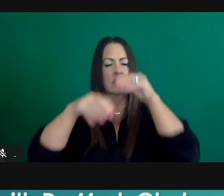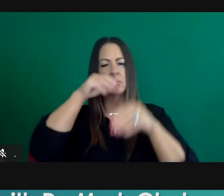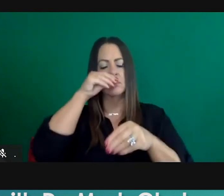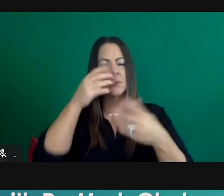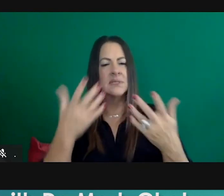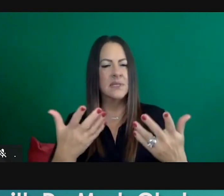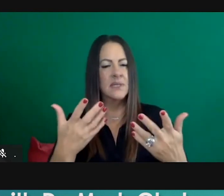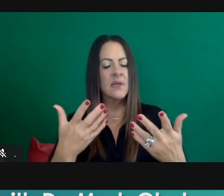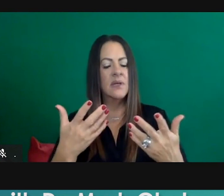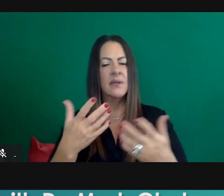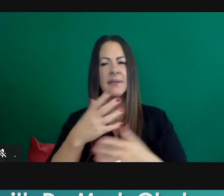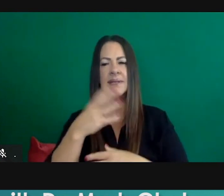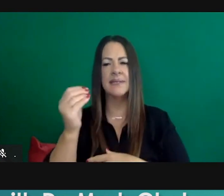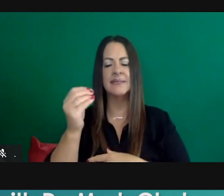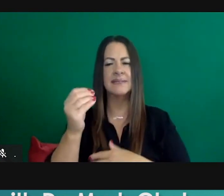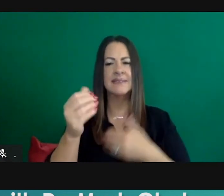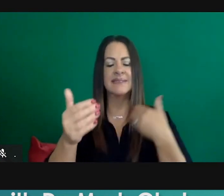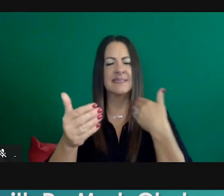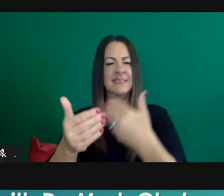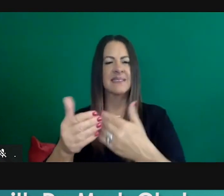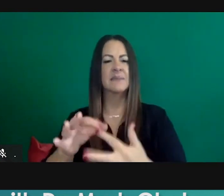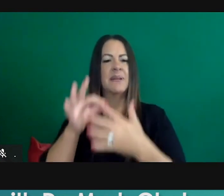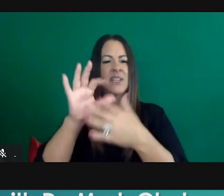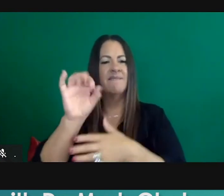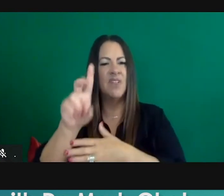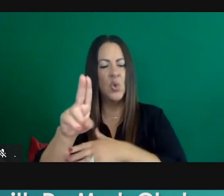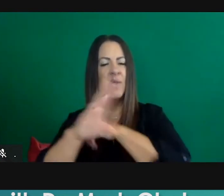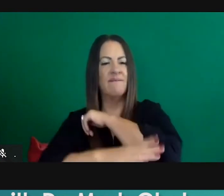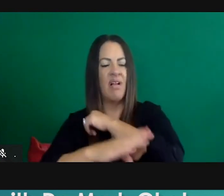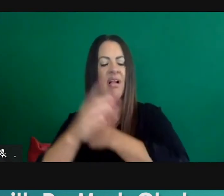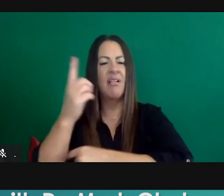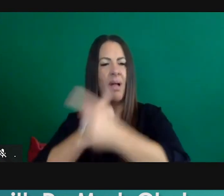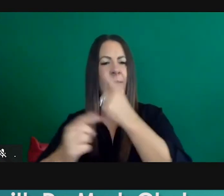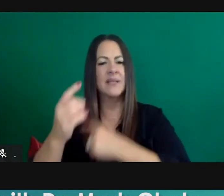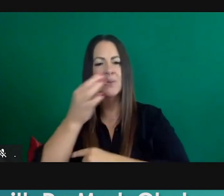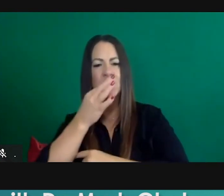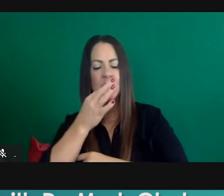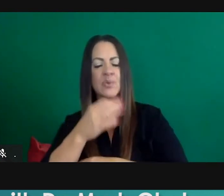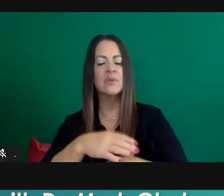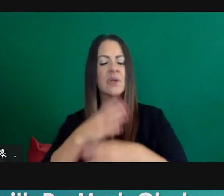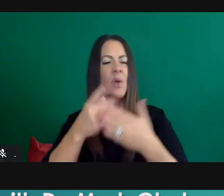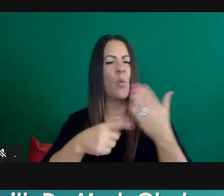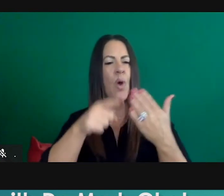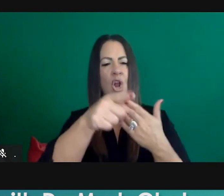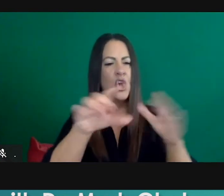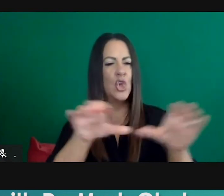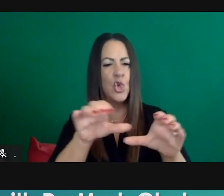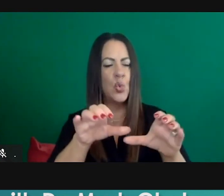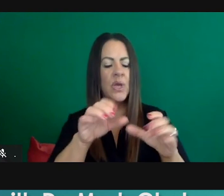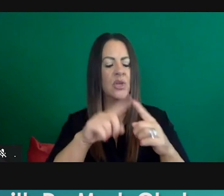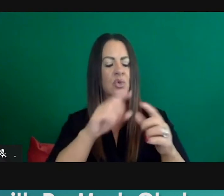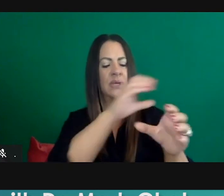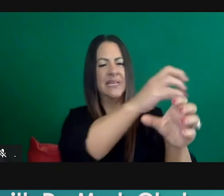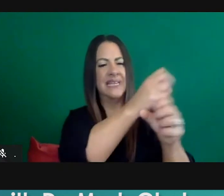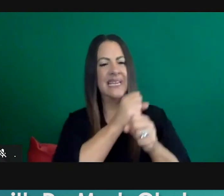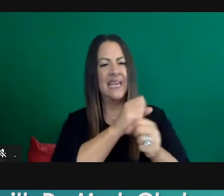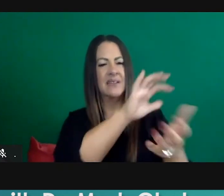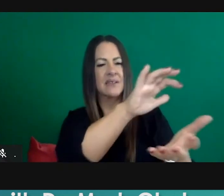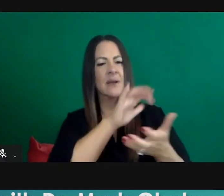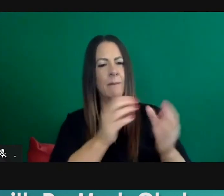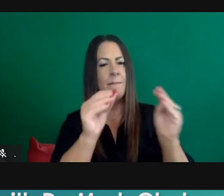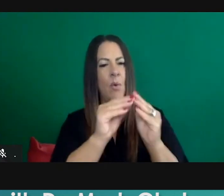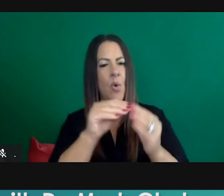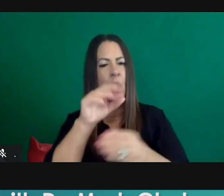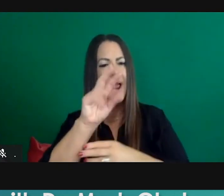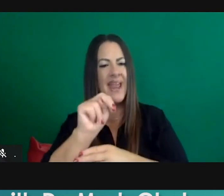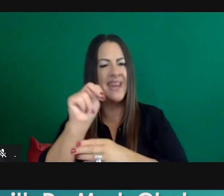PPE front, and if the state has had, what kind of challenges the state's seeing in terms of PPE distribution. Yeah, thanks, Angela, for the question. Very